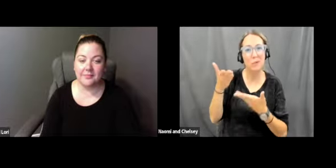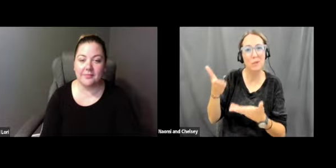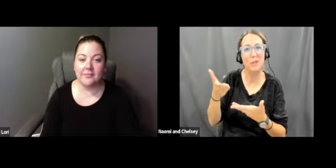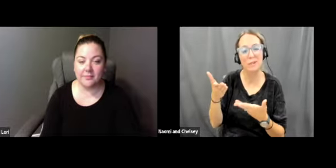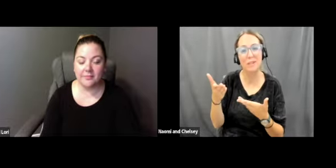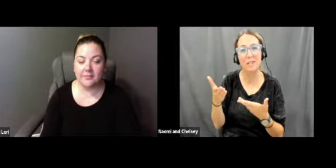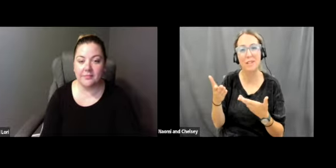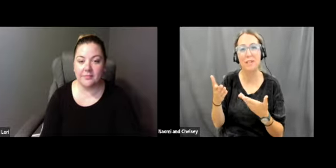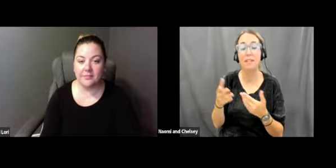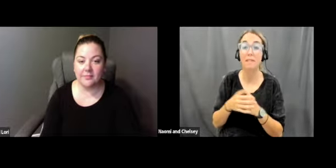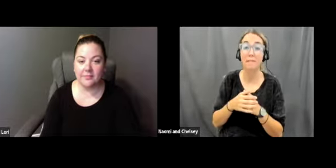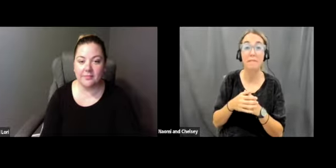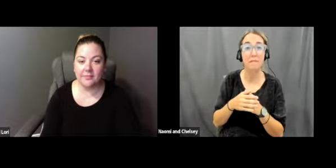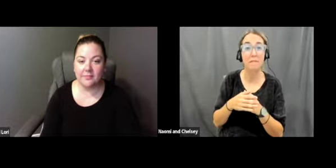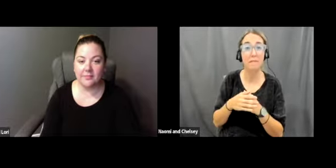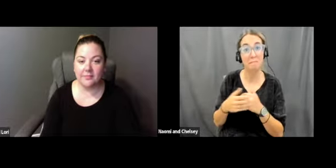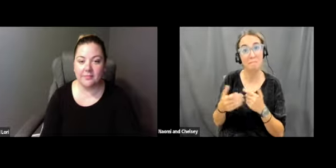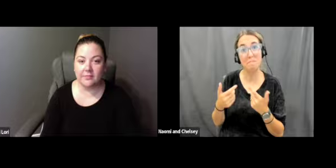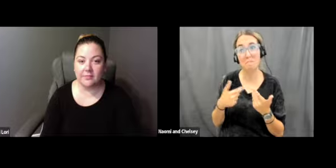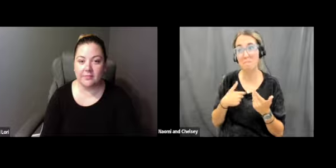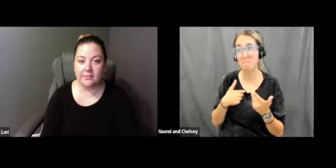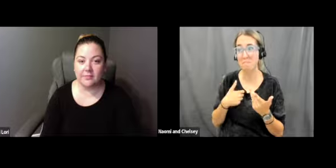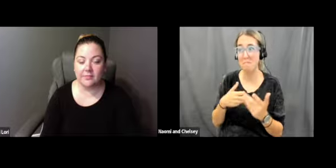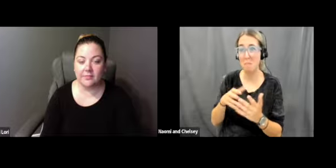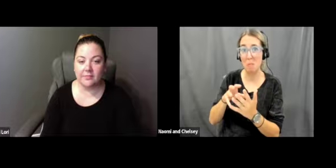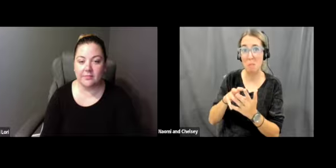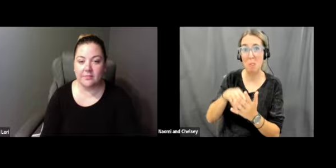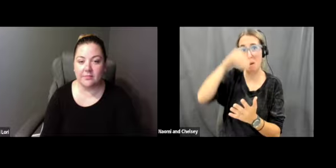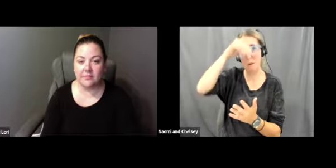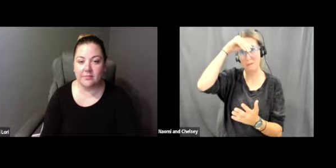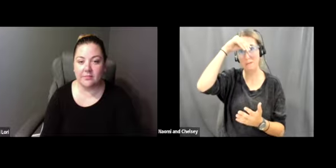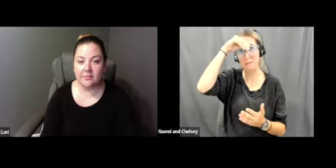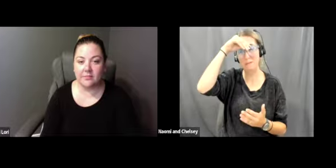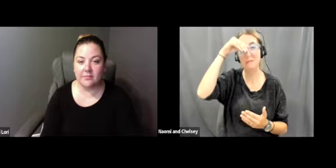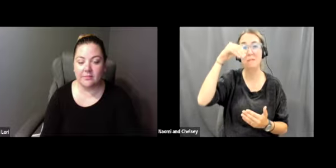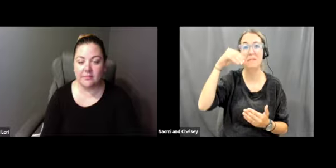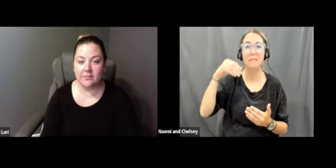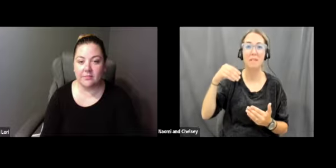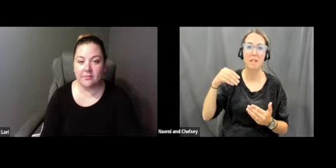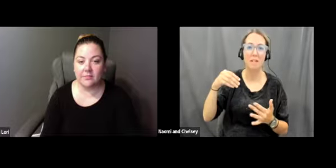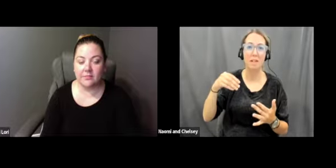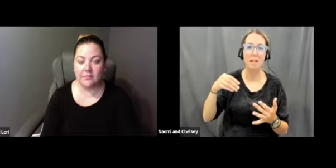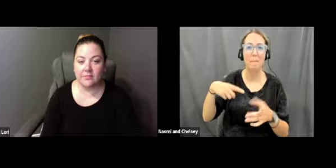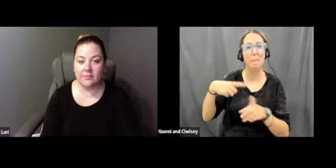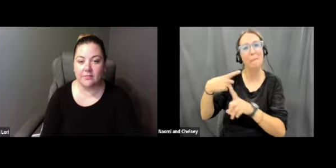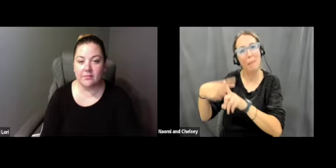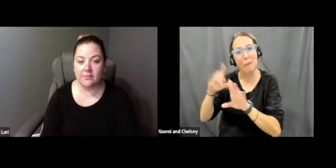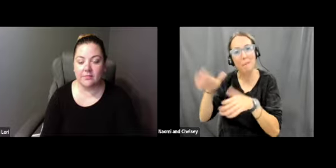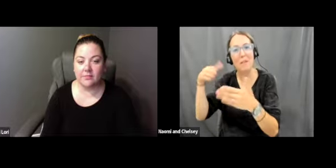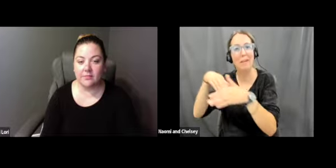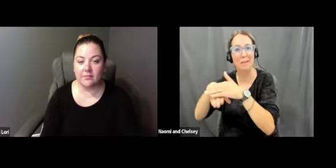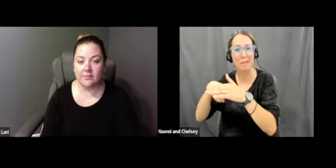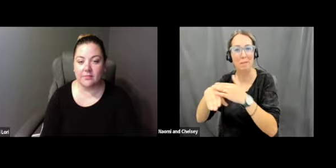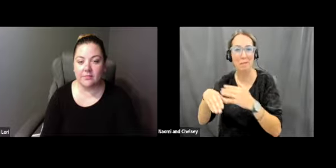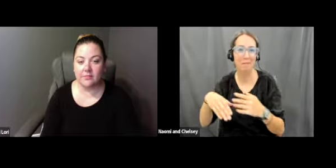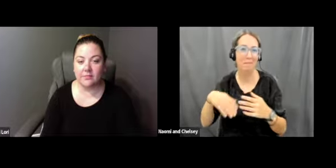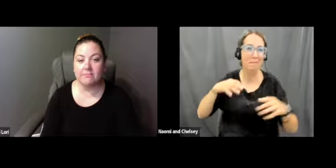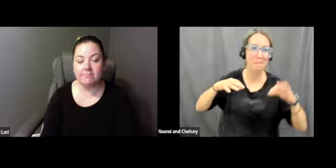really great learning experience in addition to obviously making this more accessible. So thank you for